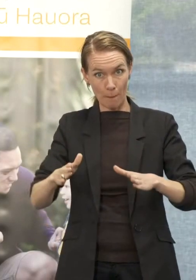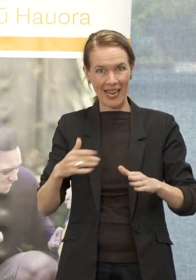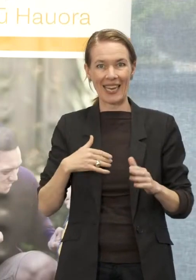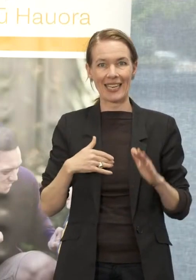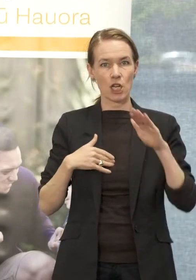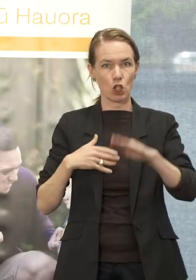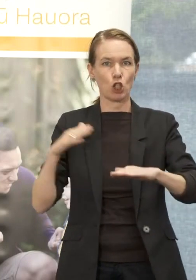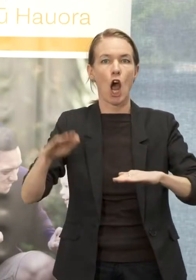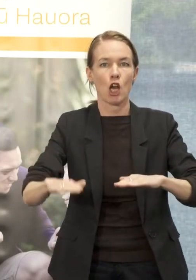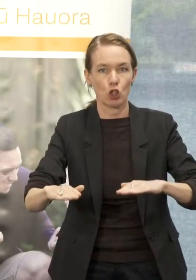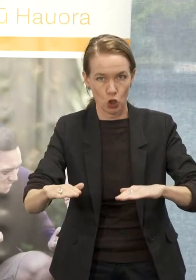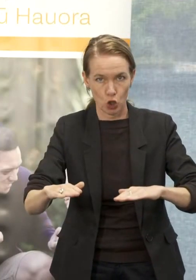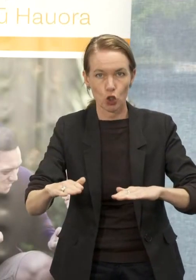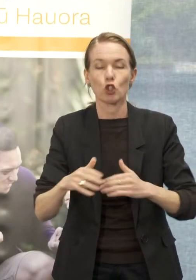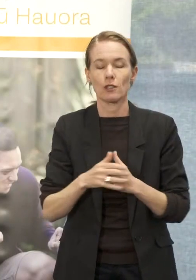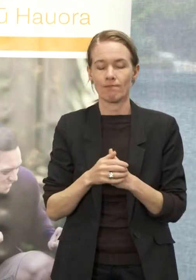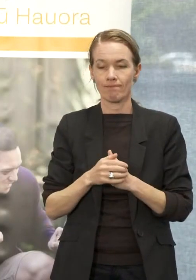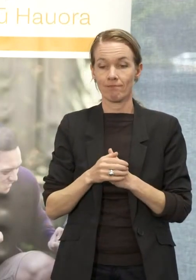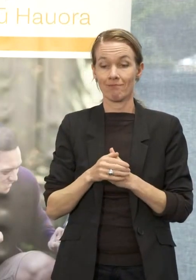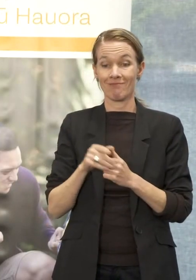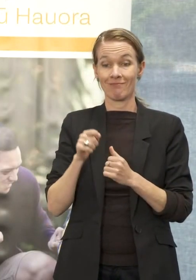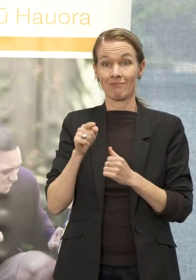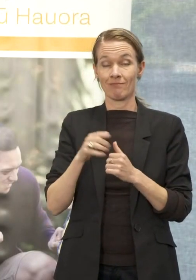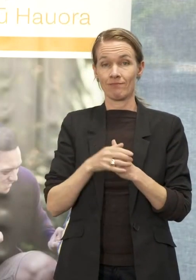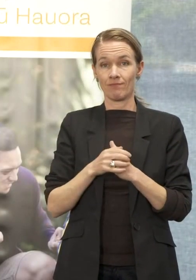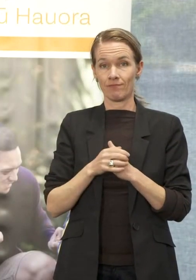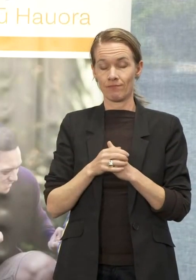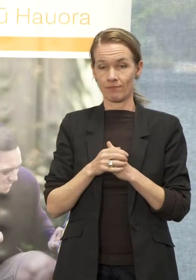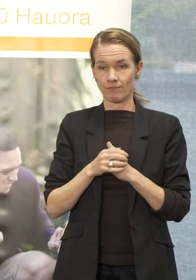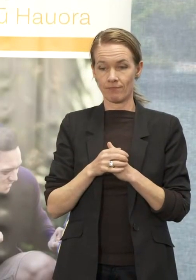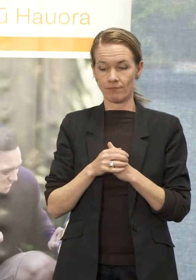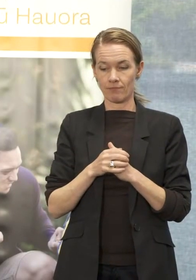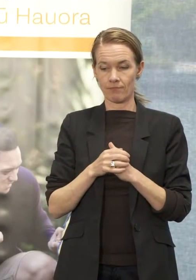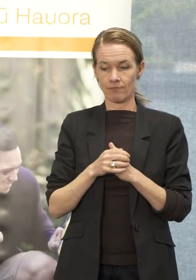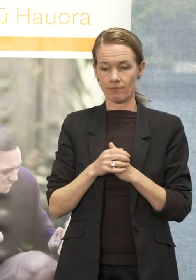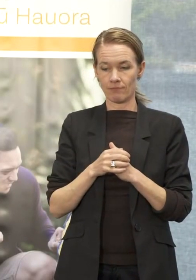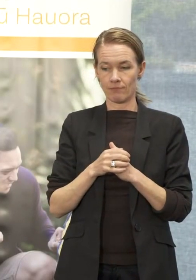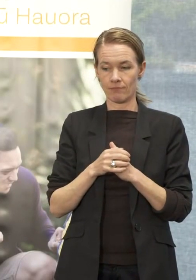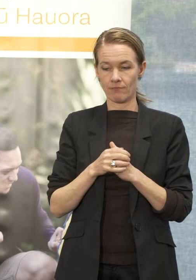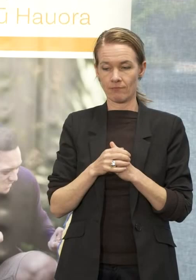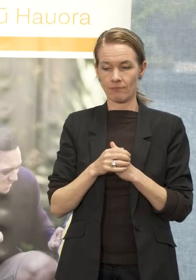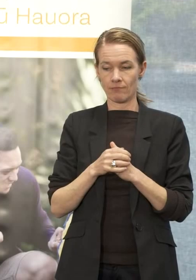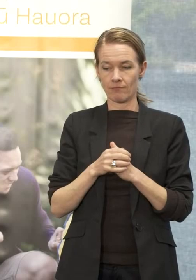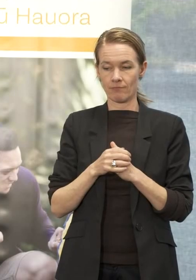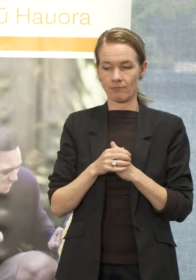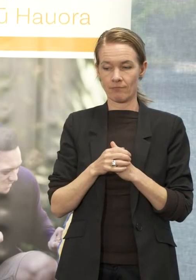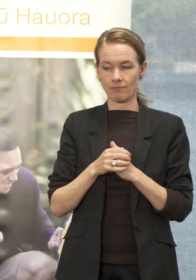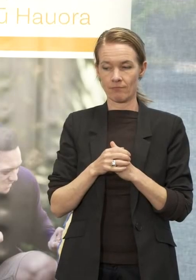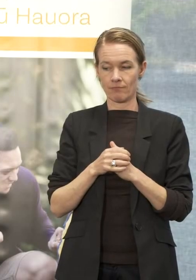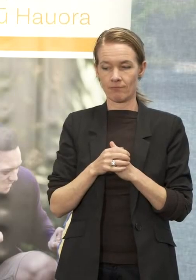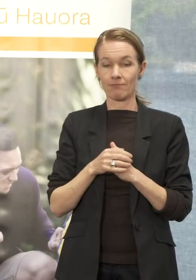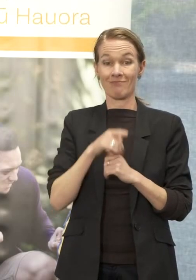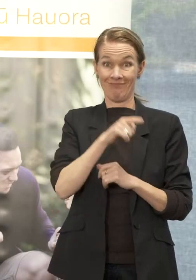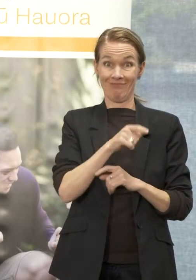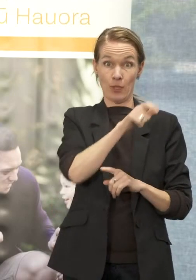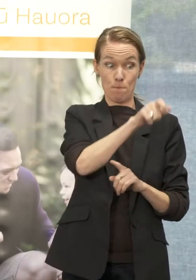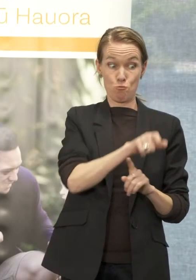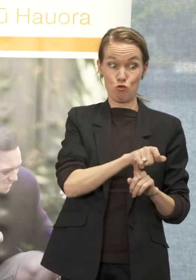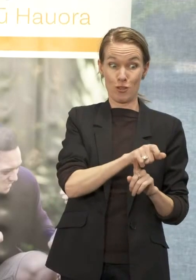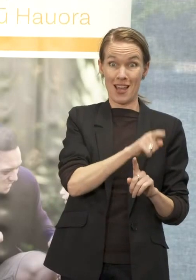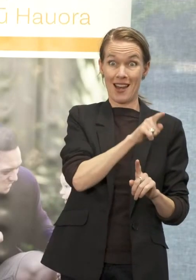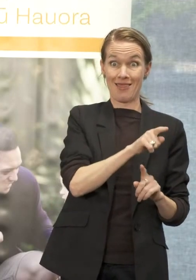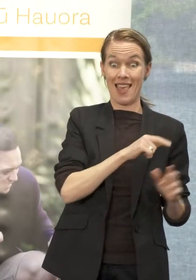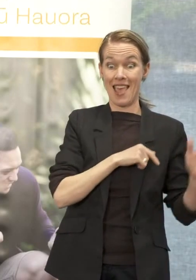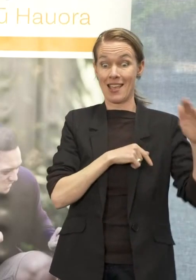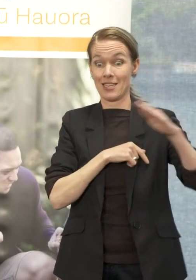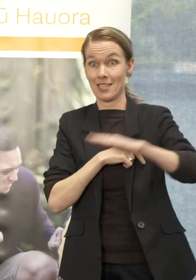That was the period just before the case that tested positive in the facility, the day 12 test. Their